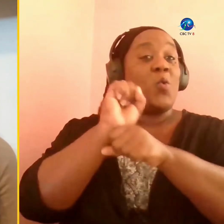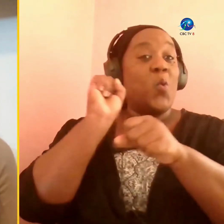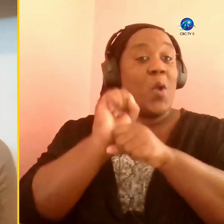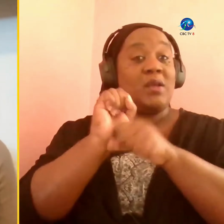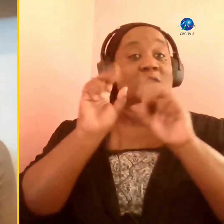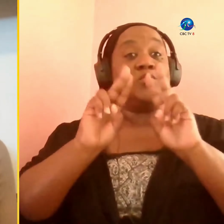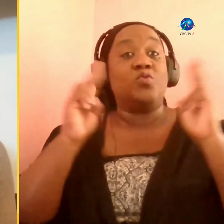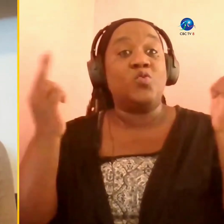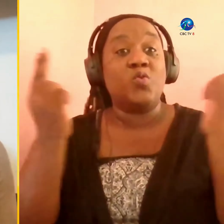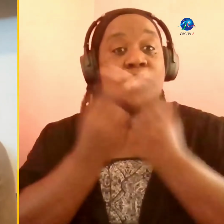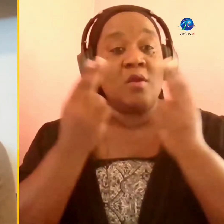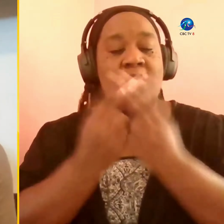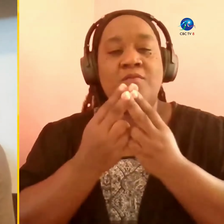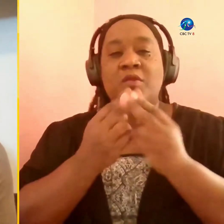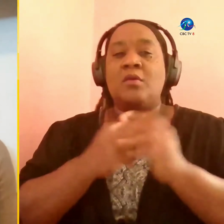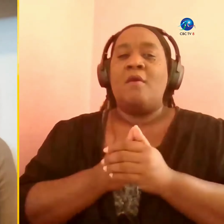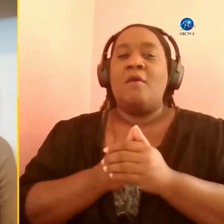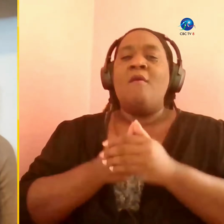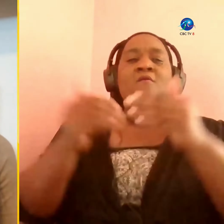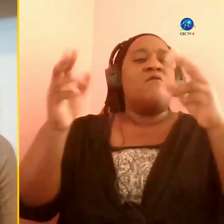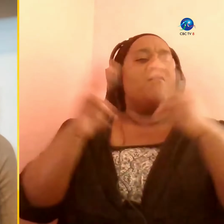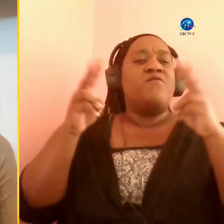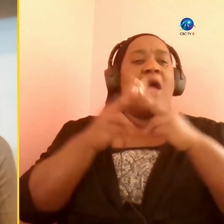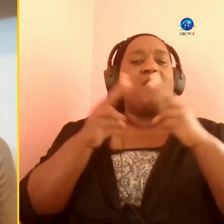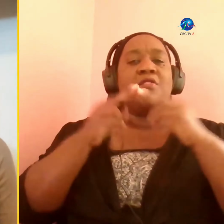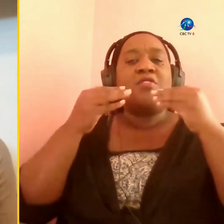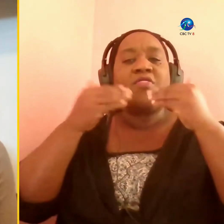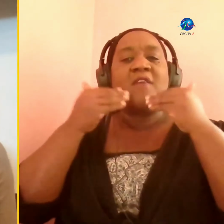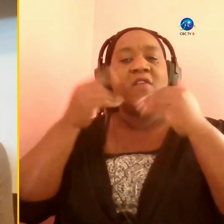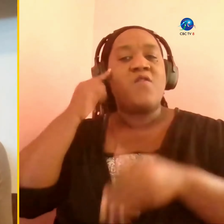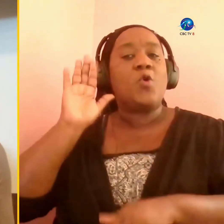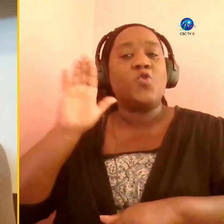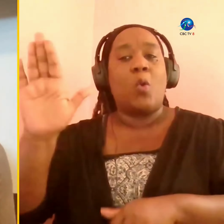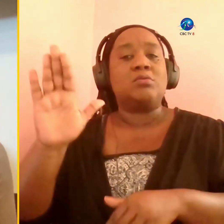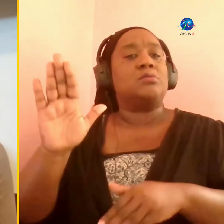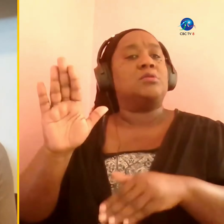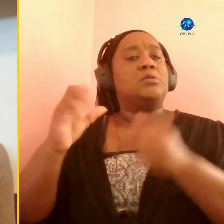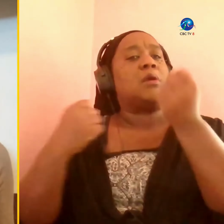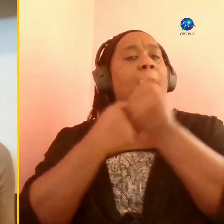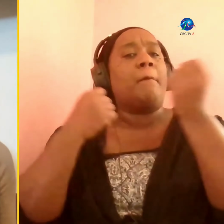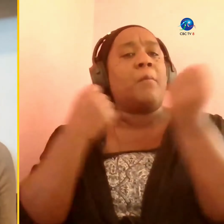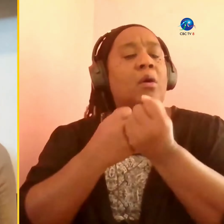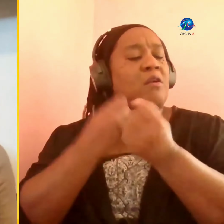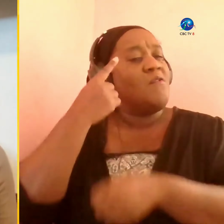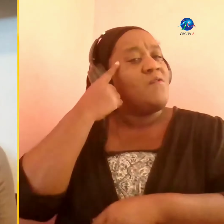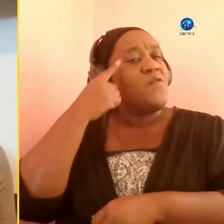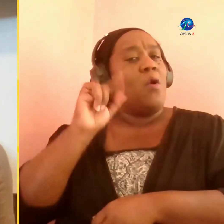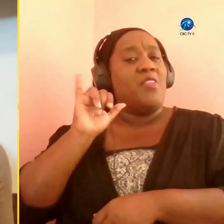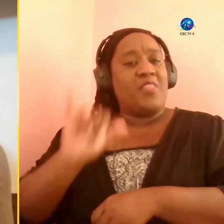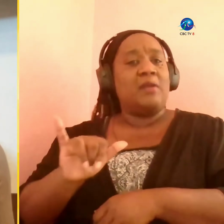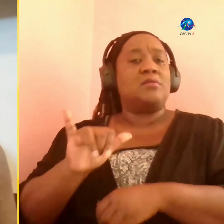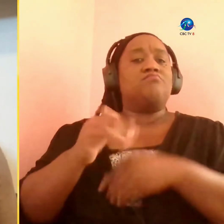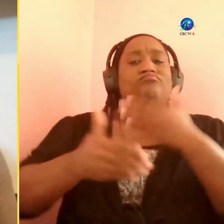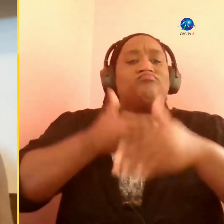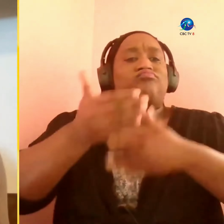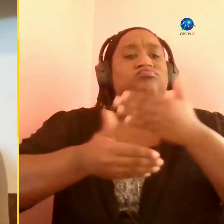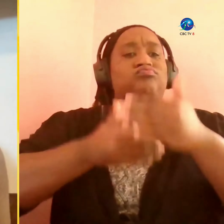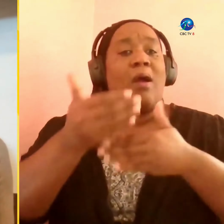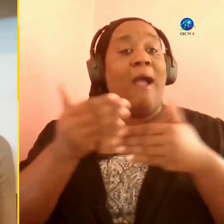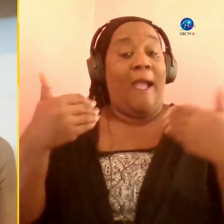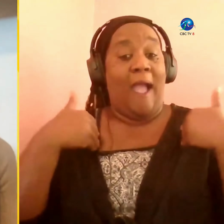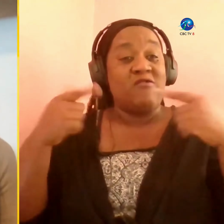grateful for their support through this entire process. So we're going to be having this event and having different government